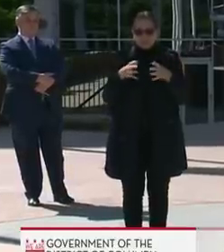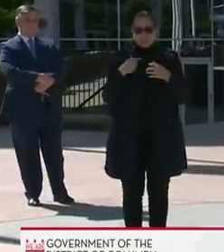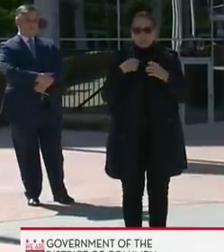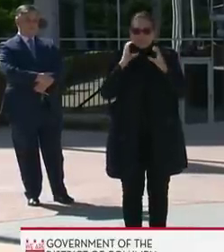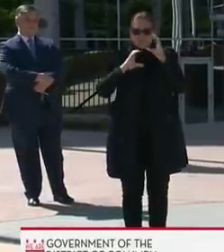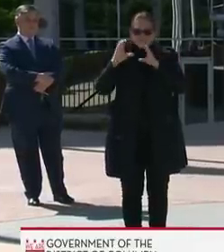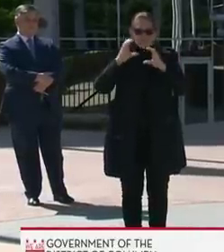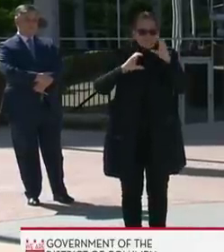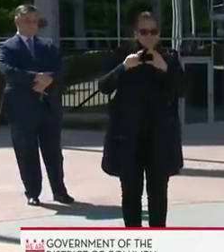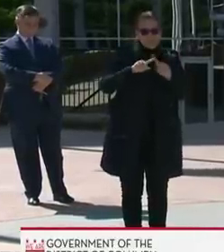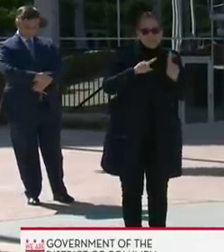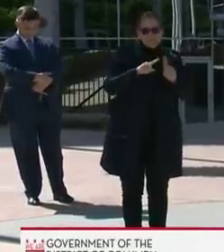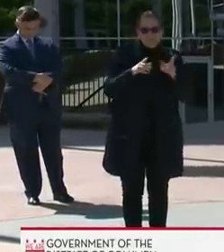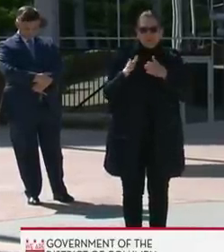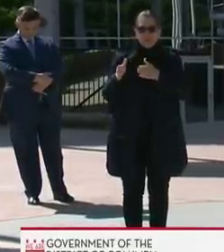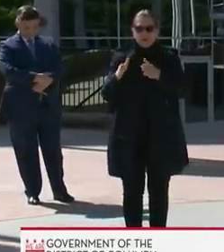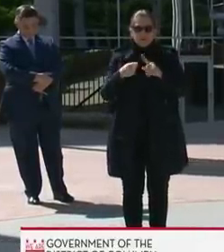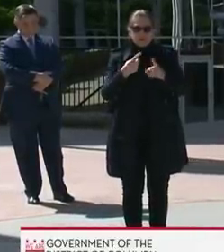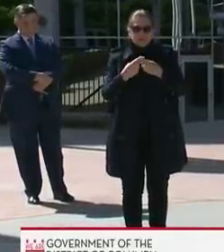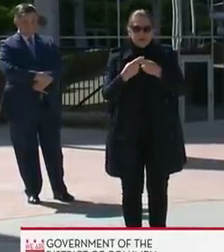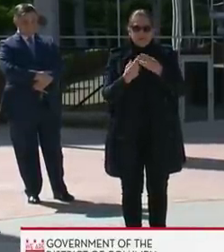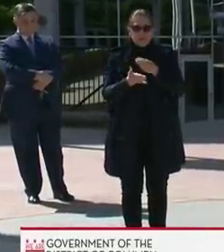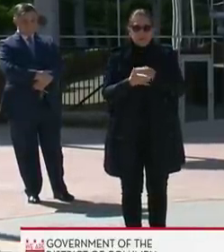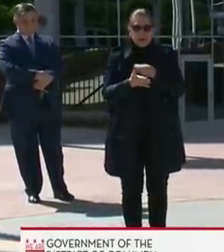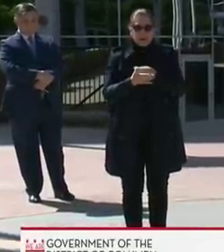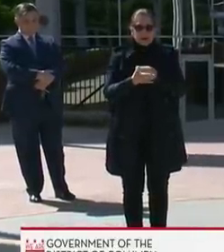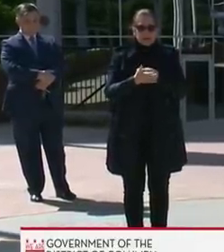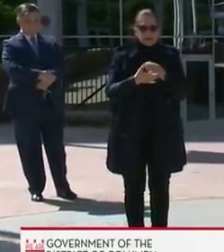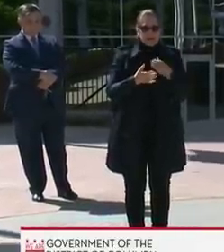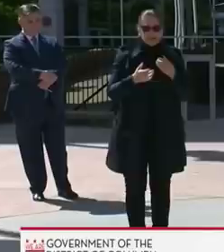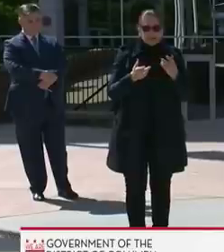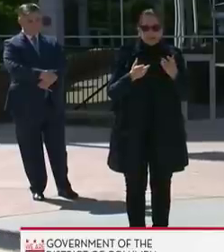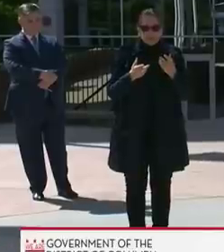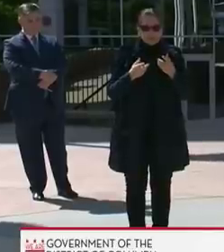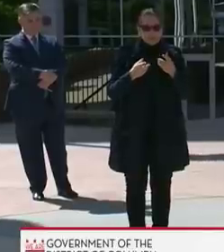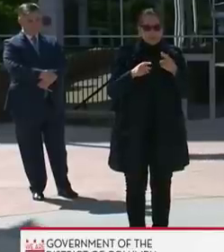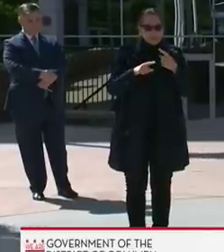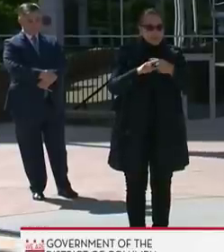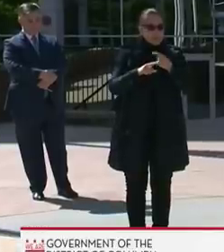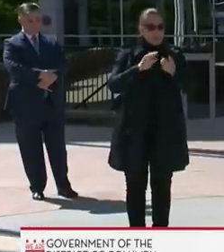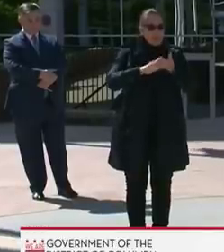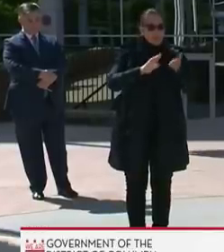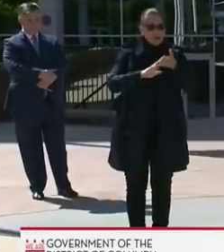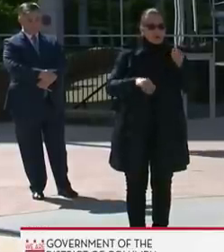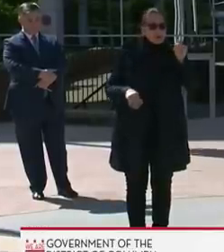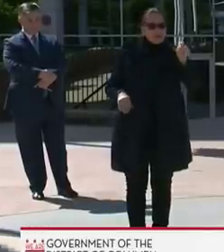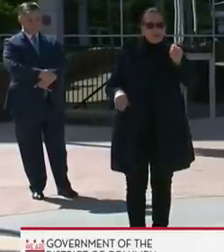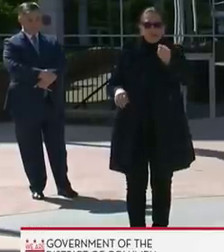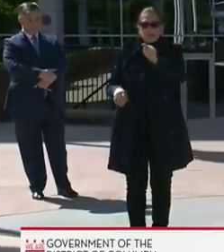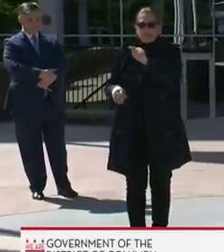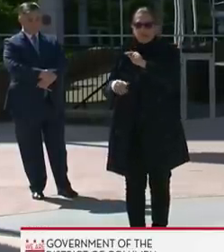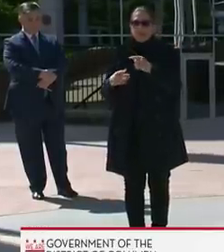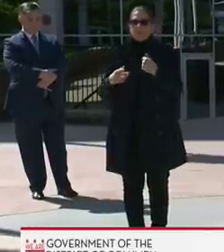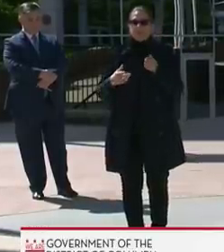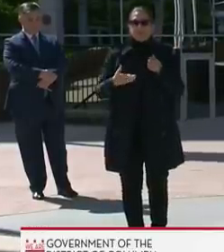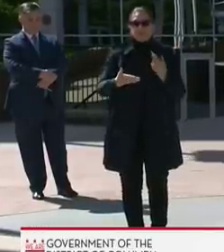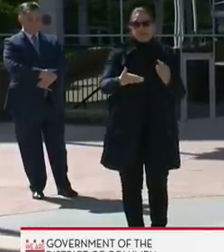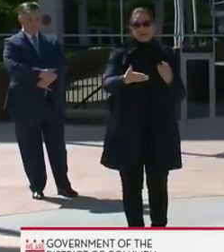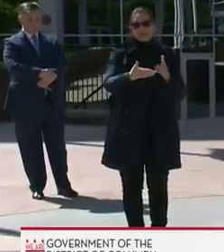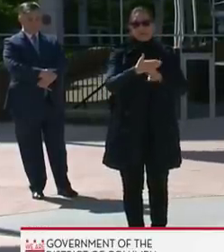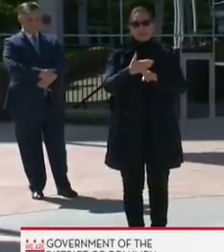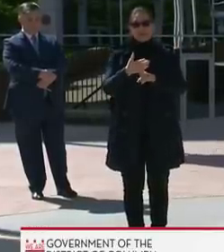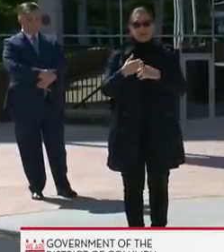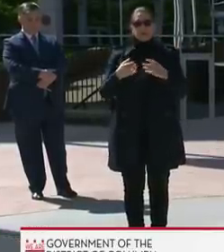our current operations. So today I signed a mayor's order that freezes hiring,